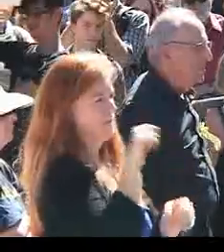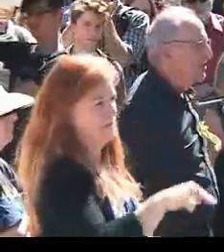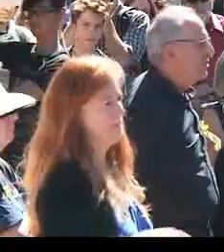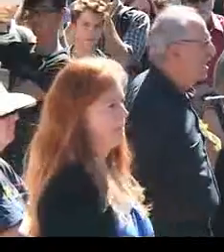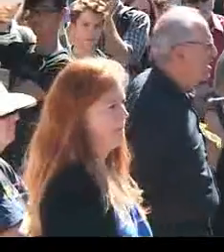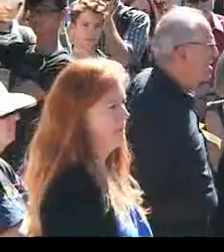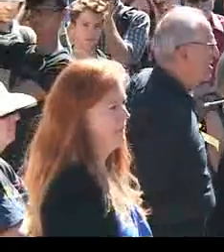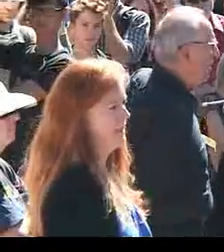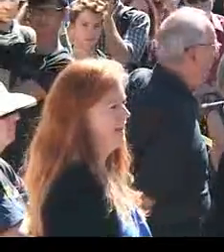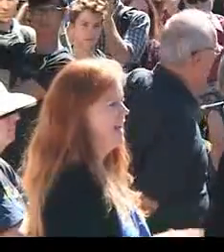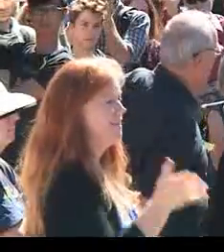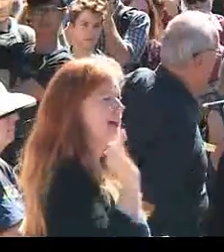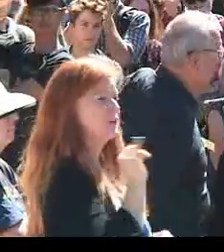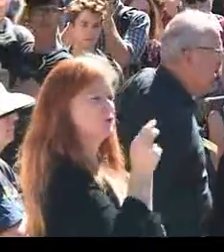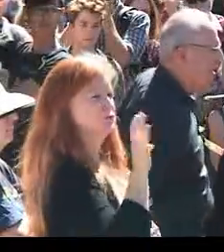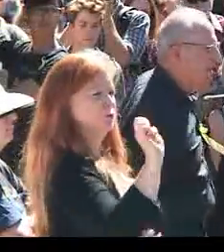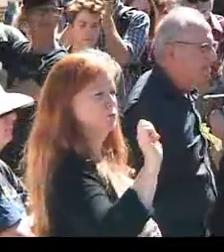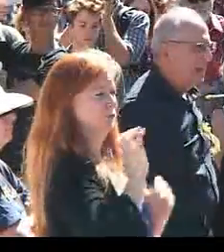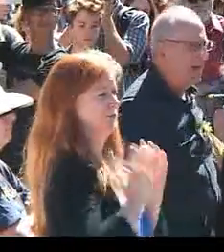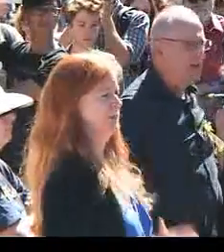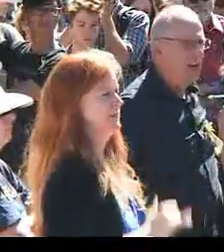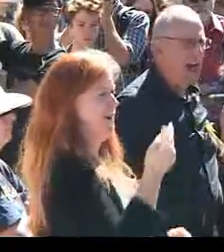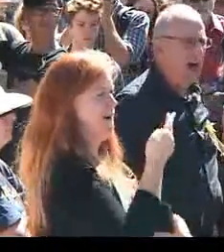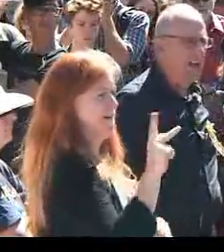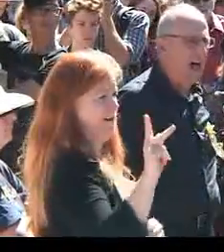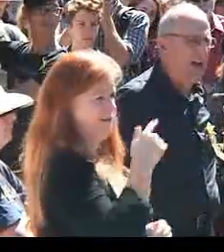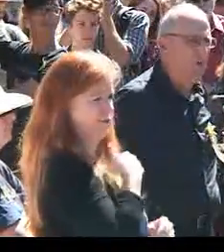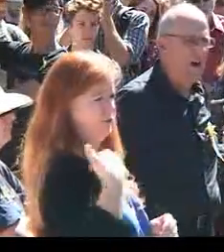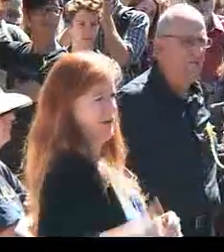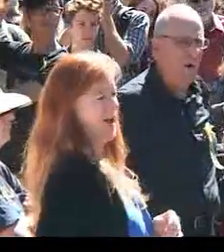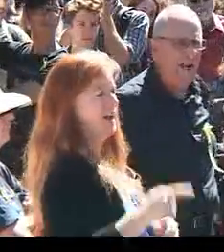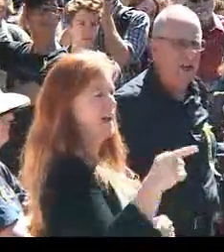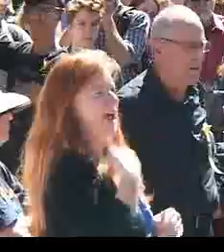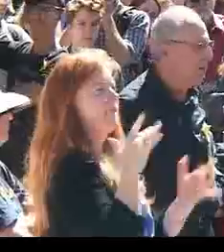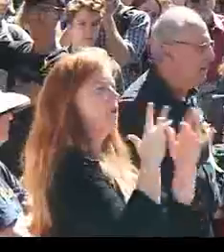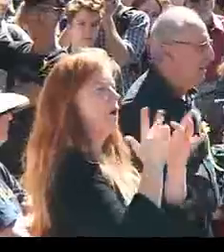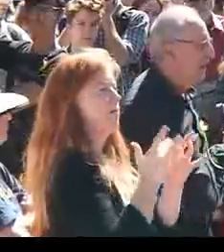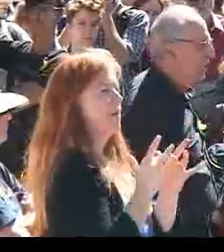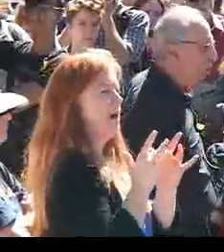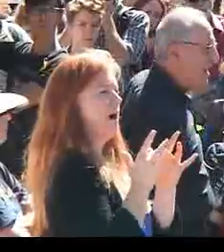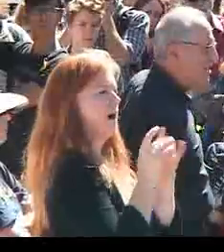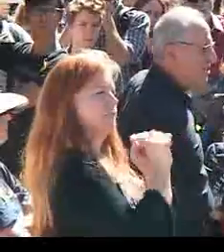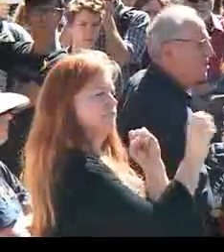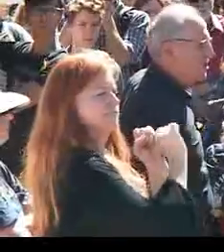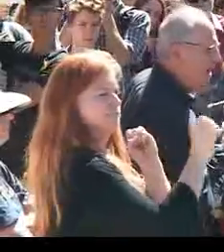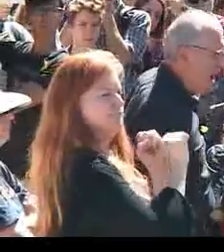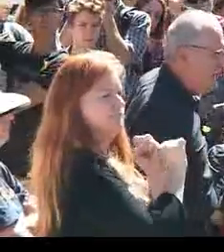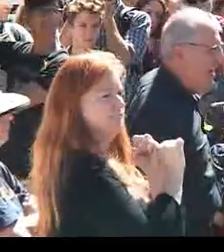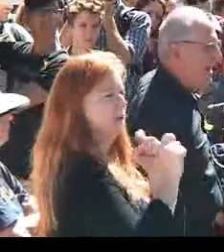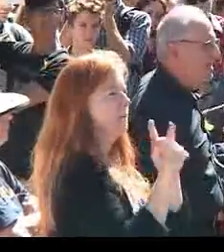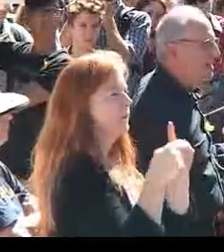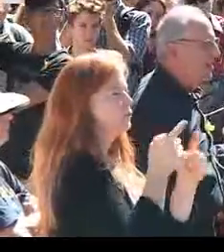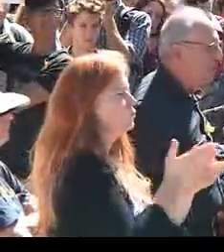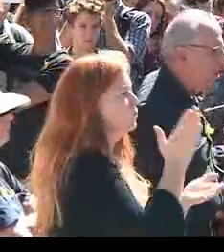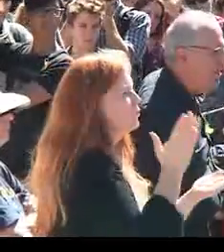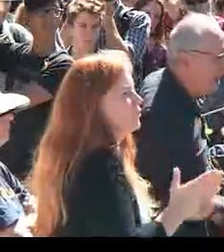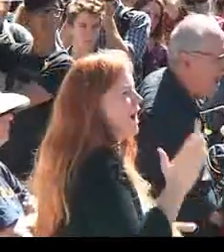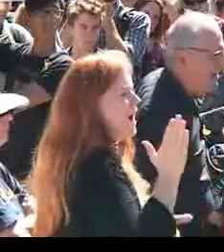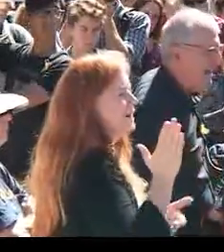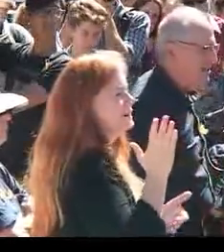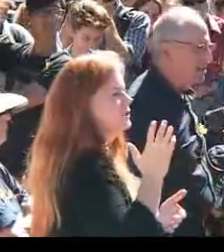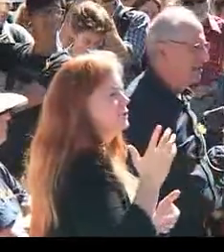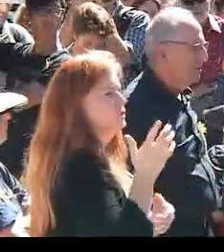the citizens of Hong Kong held an online referendum on the right to nominate their